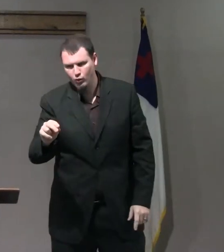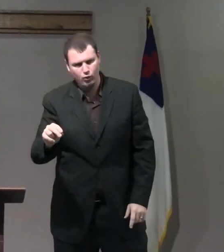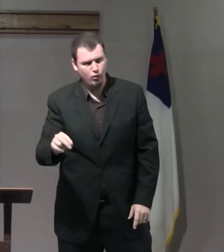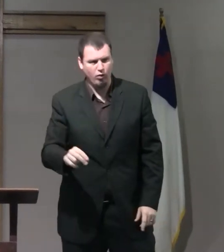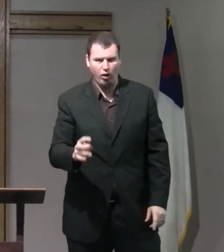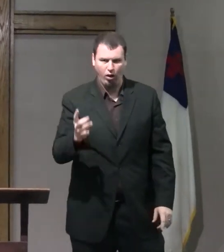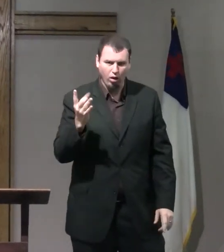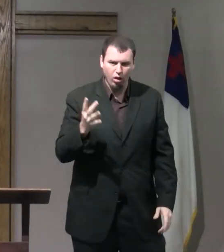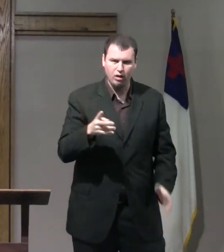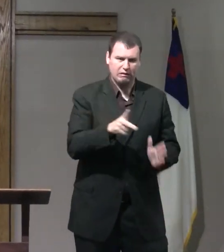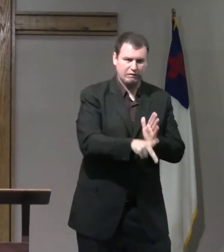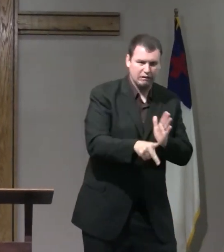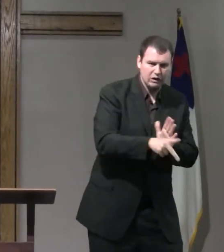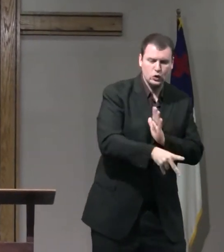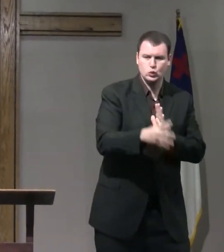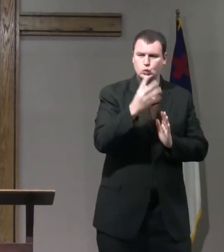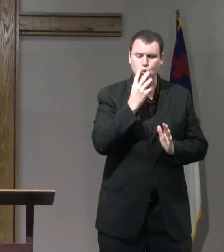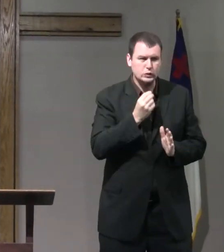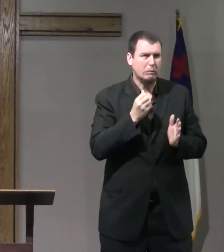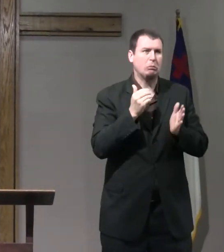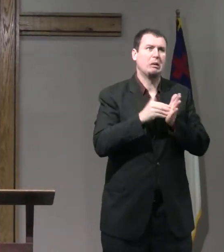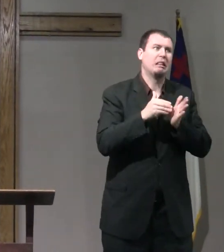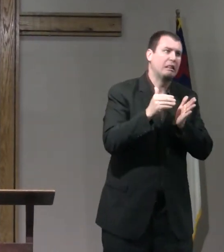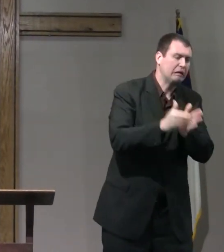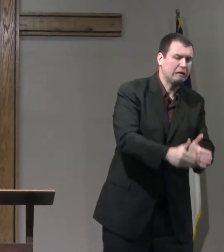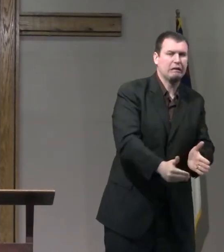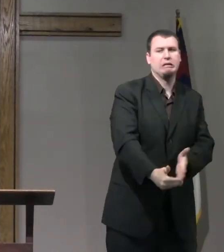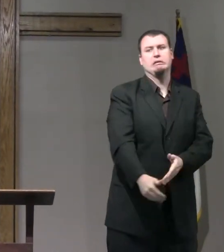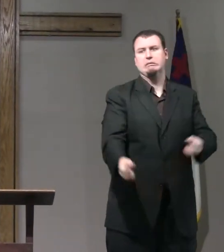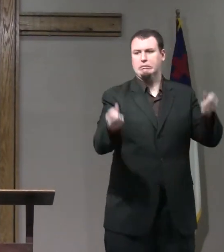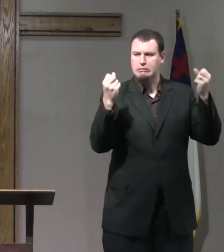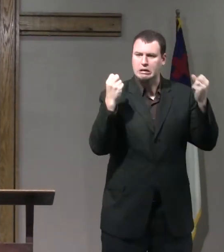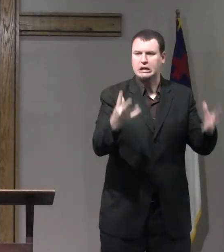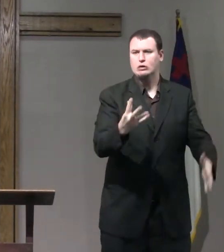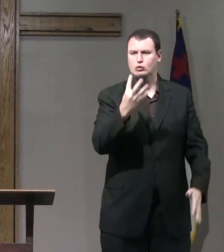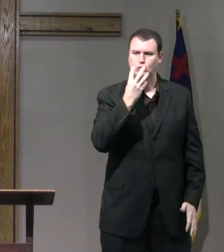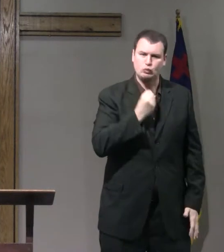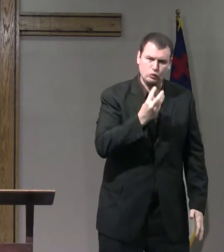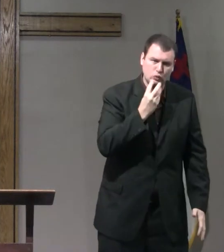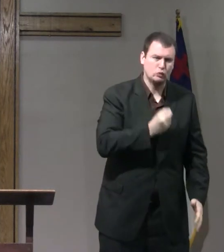No. They were terrible. Murder of millions of Jews.